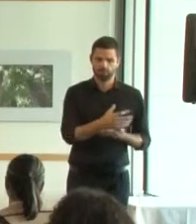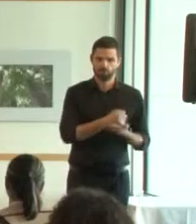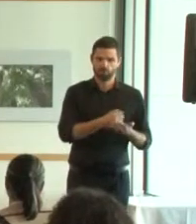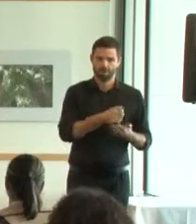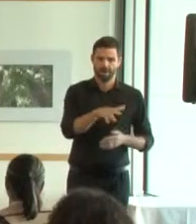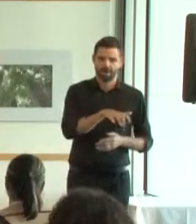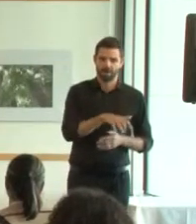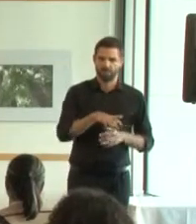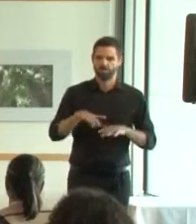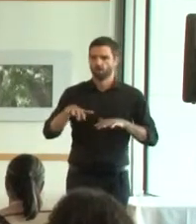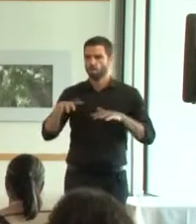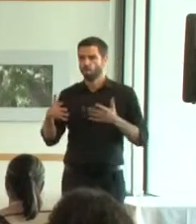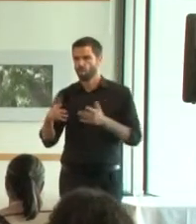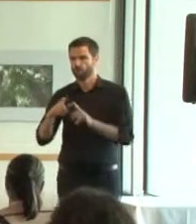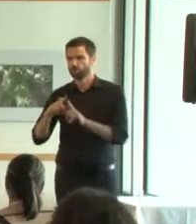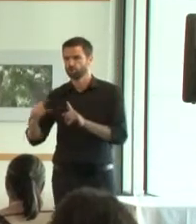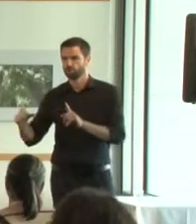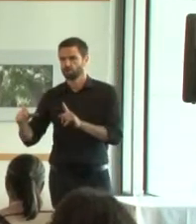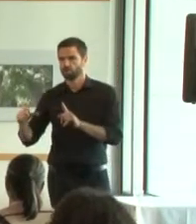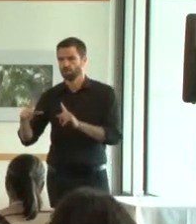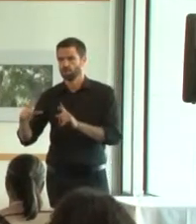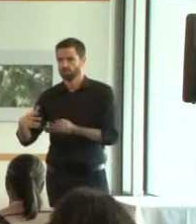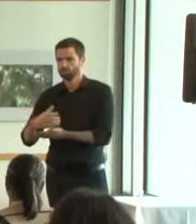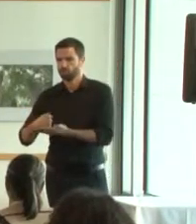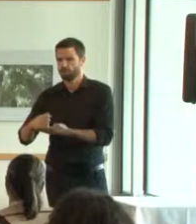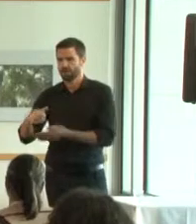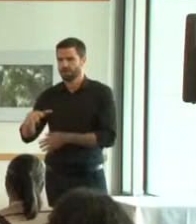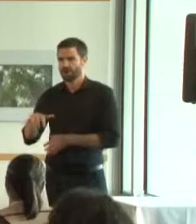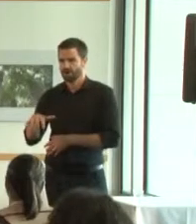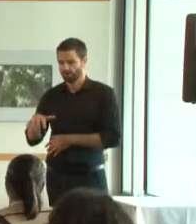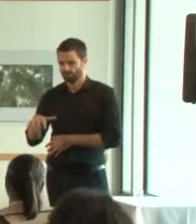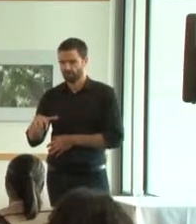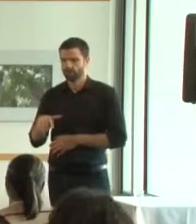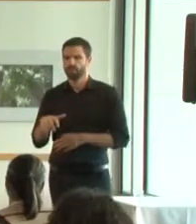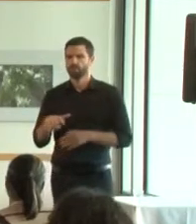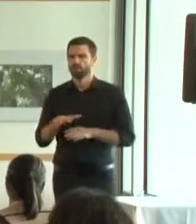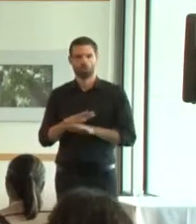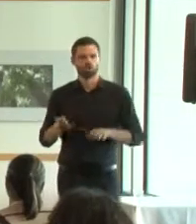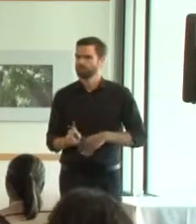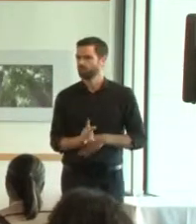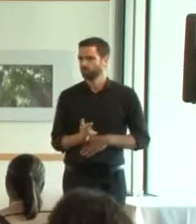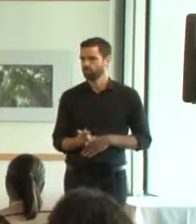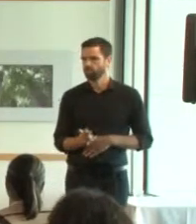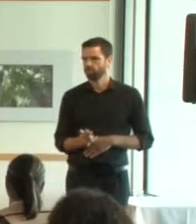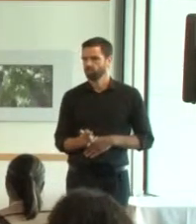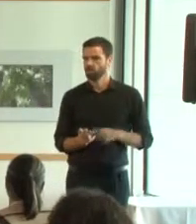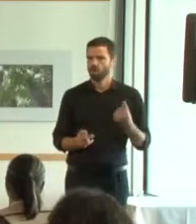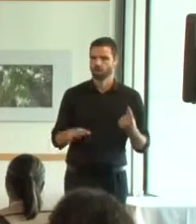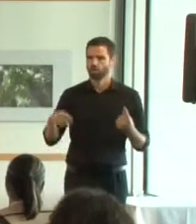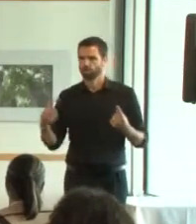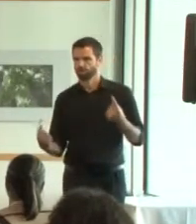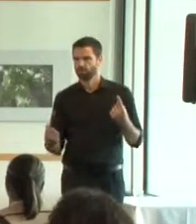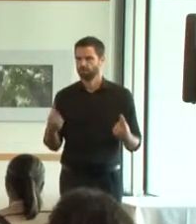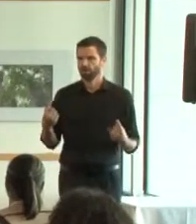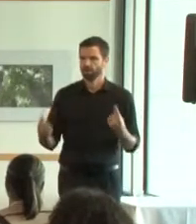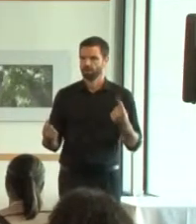or digitally preserve our archives or our collections? Not both, pick one,